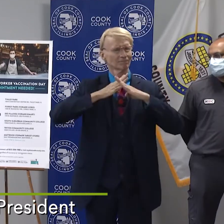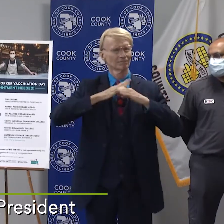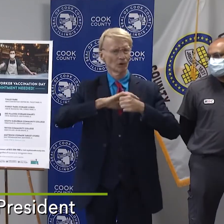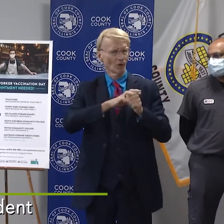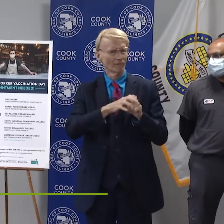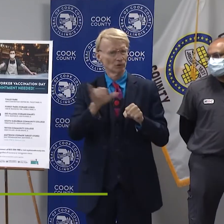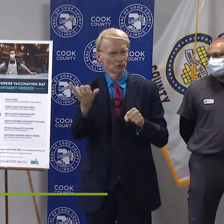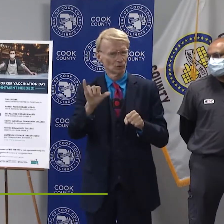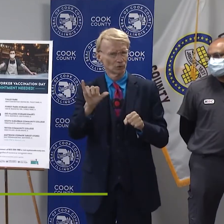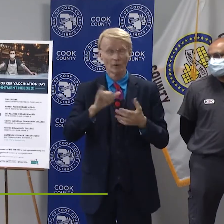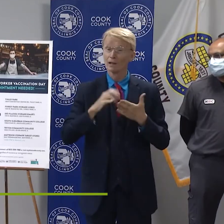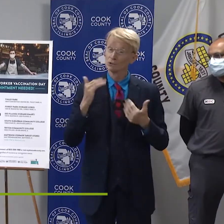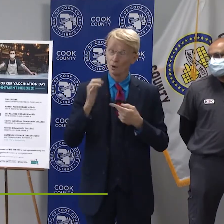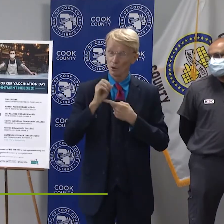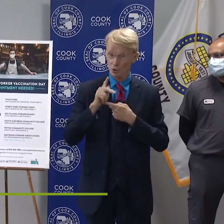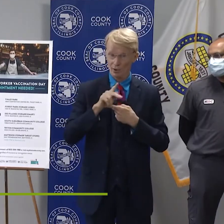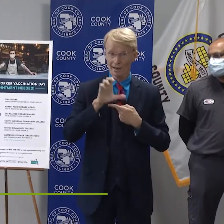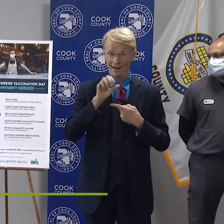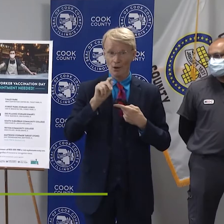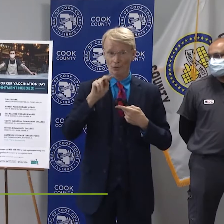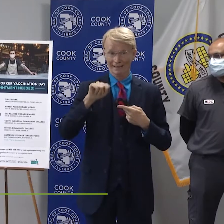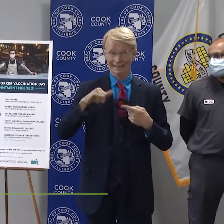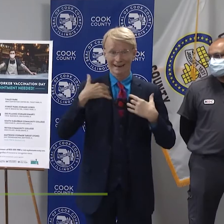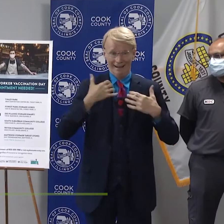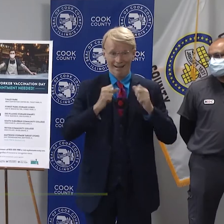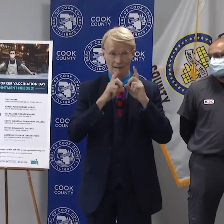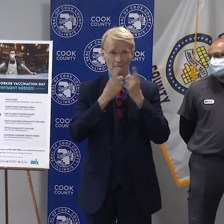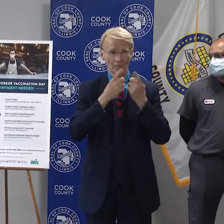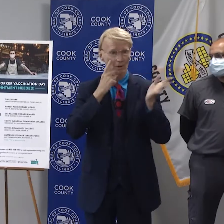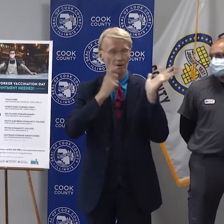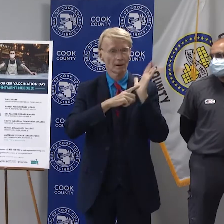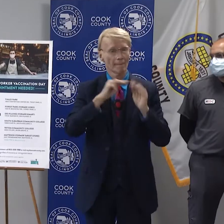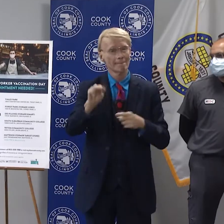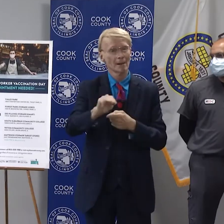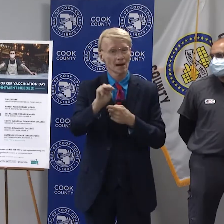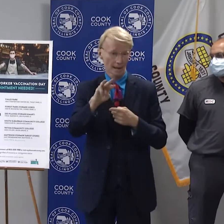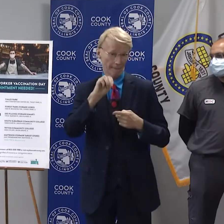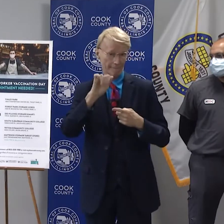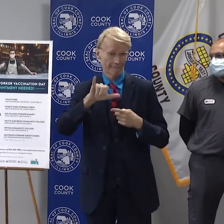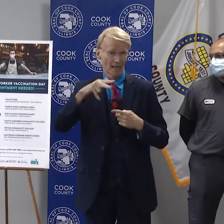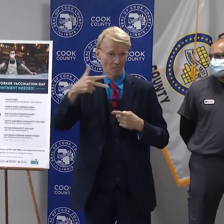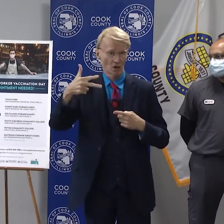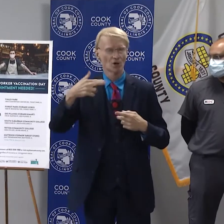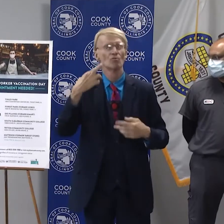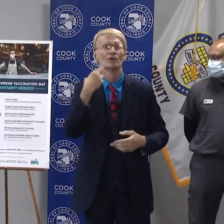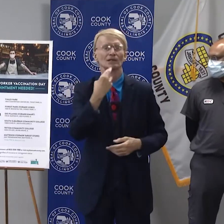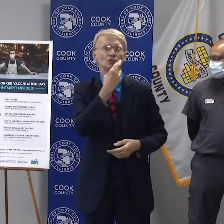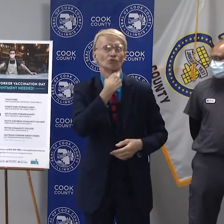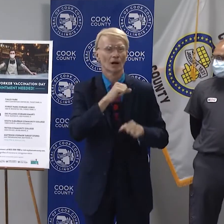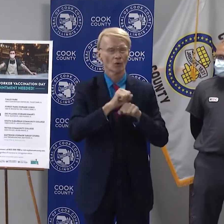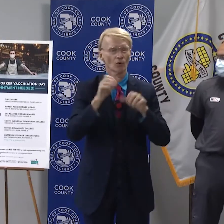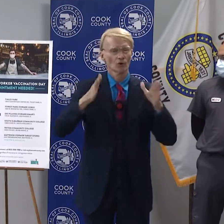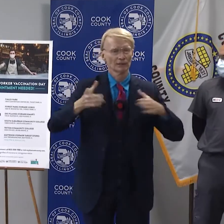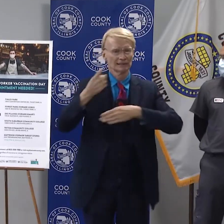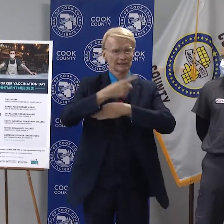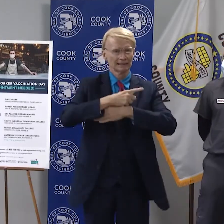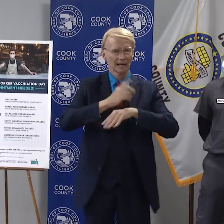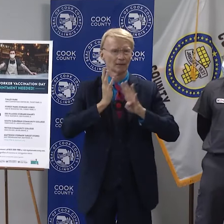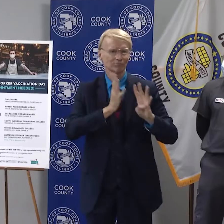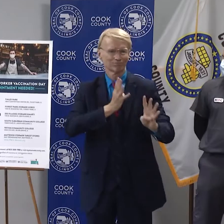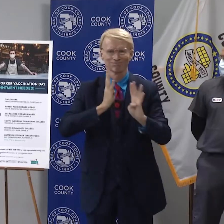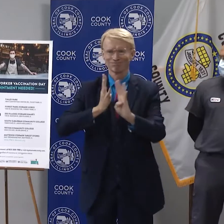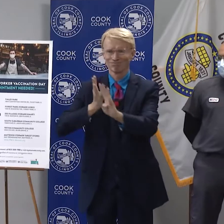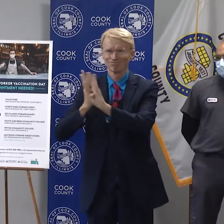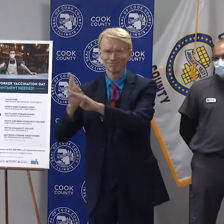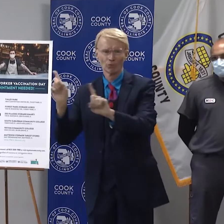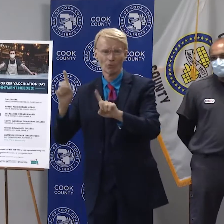That's why Cook County Health will be recognizing this coming Monday, May 3rd, as Restaurant Day at all of its mass vaccination